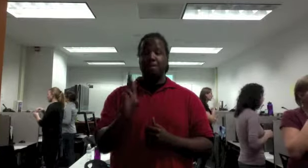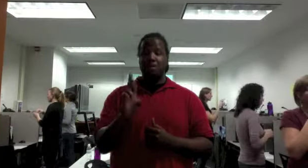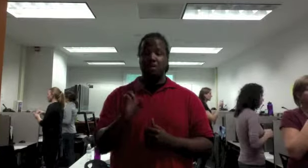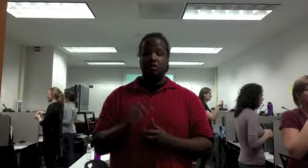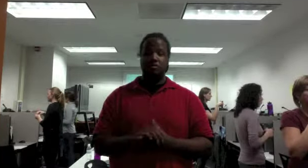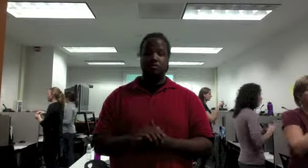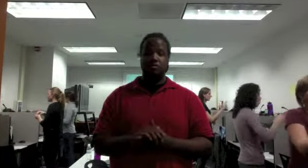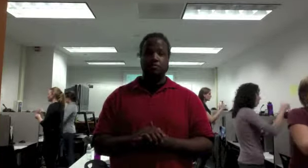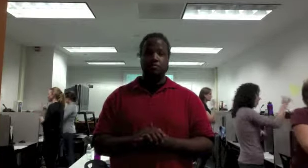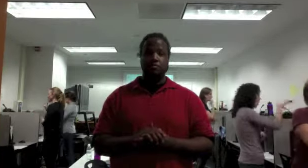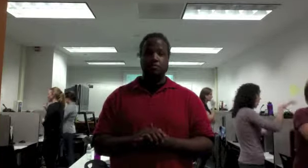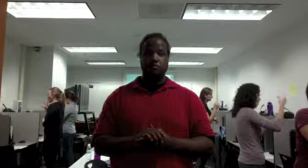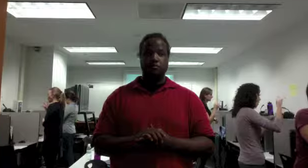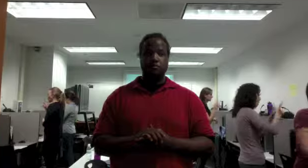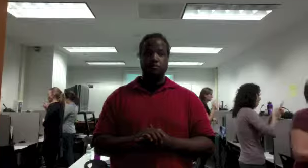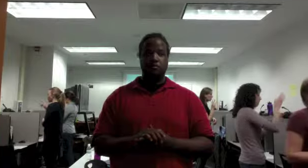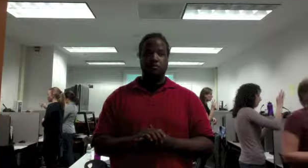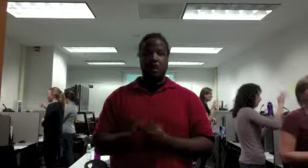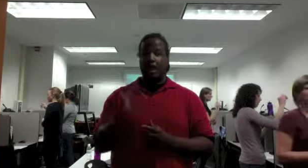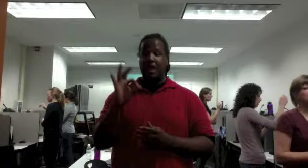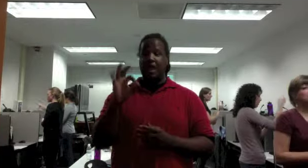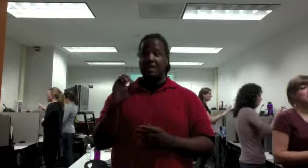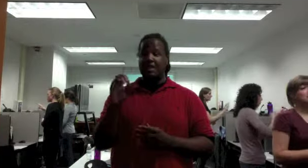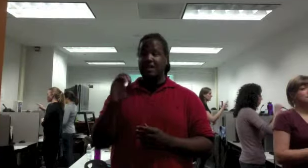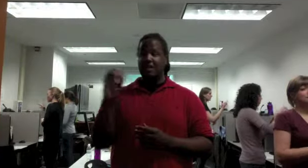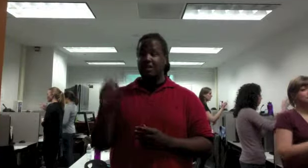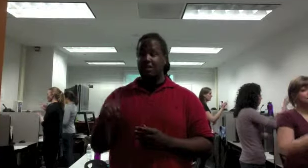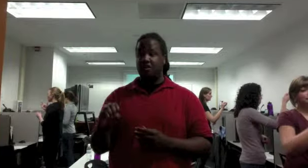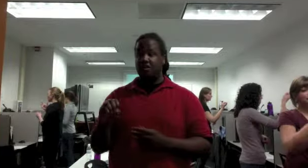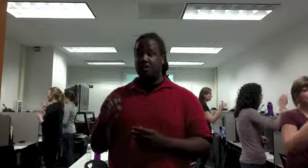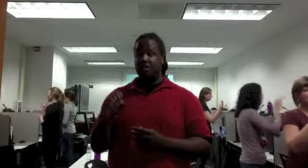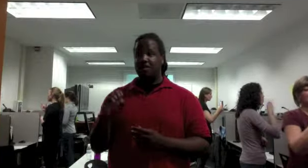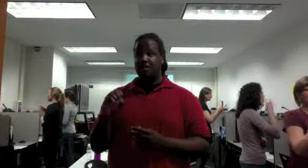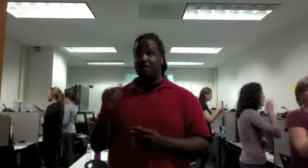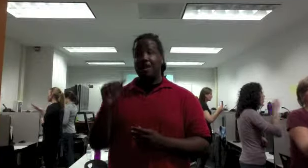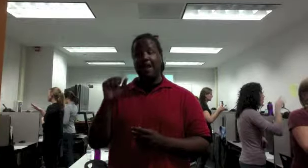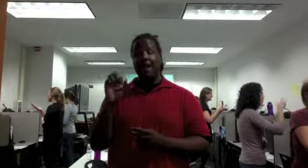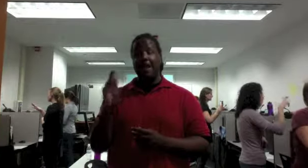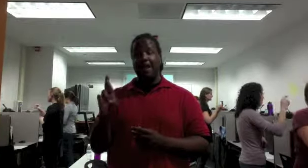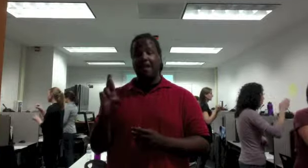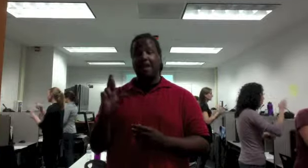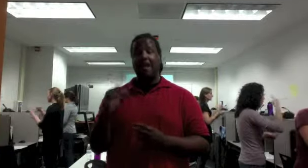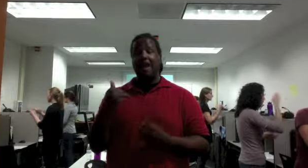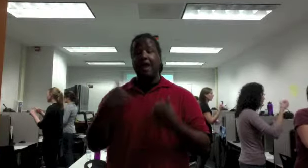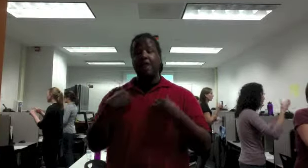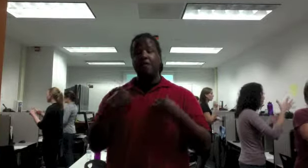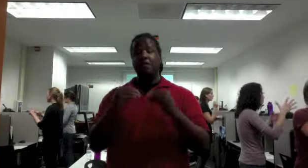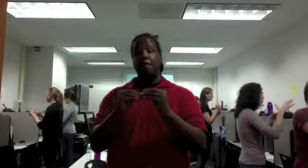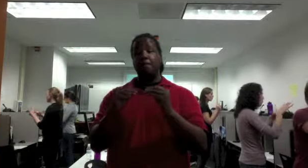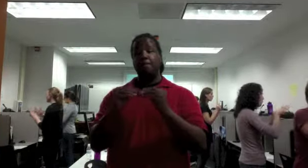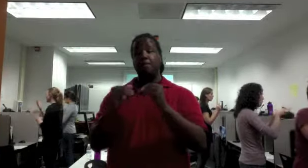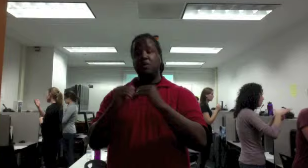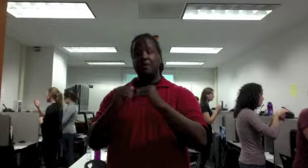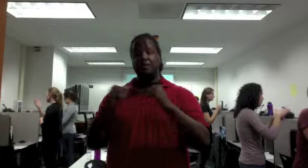vapor. Air that is 90 degrees can hold a lot more water vapor than air that is 50